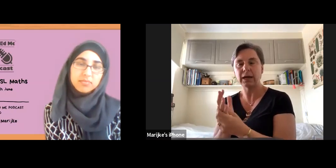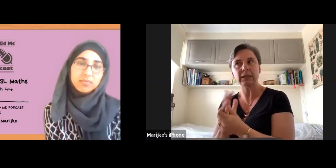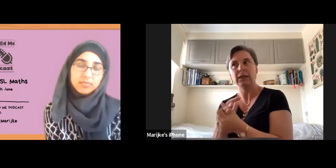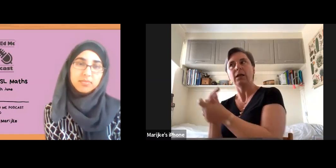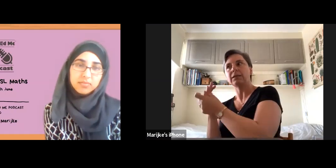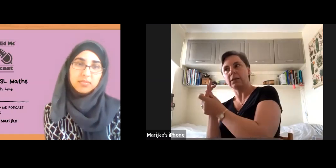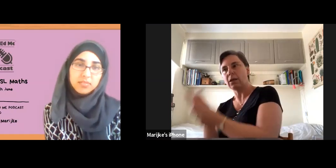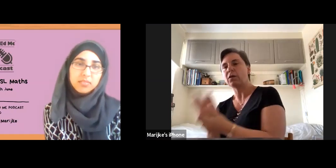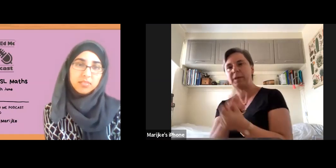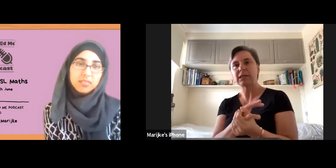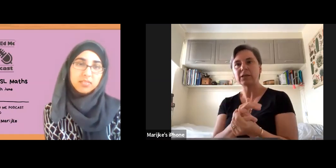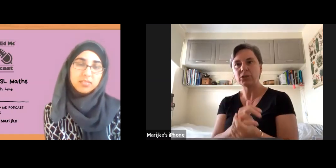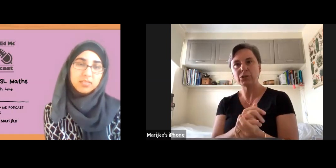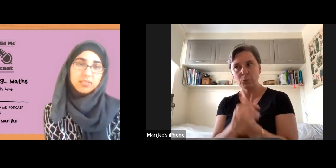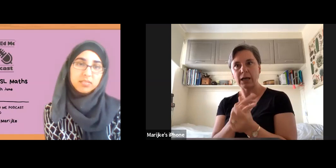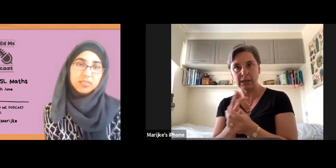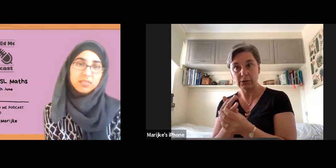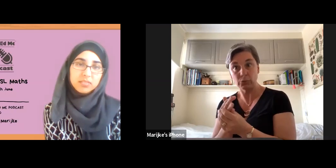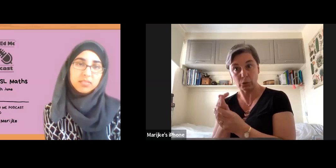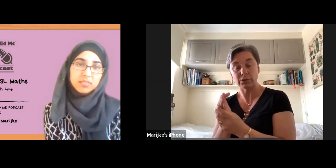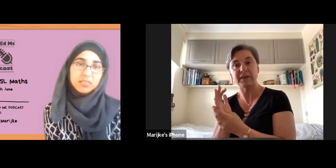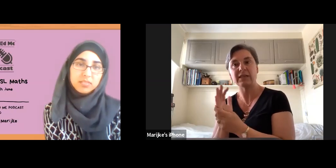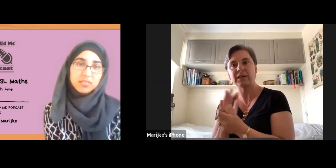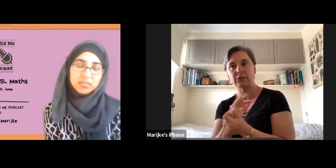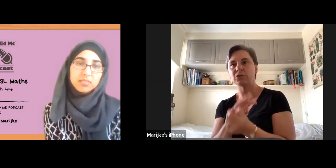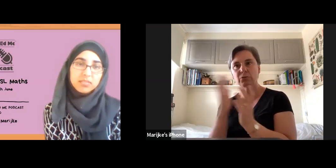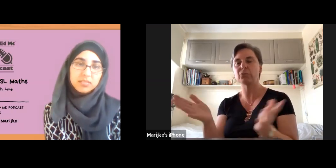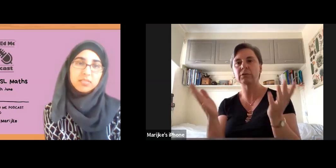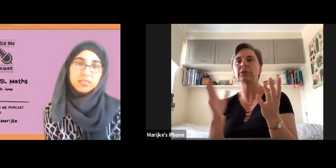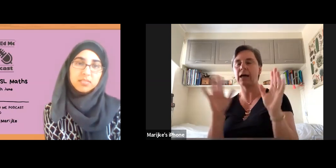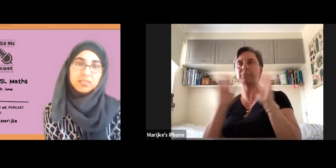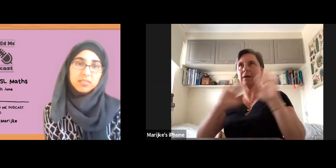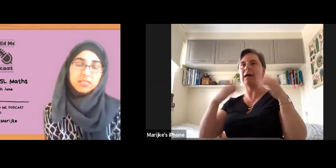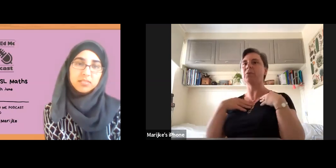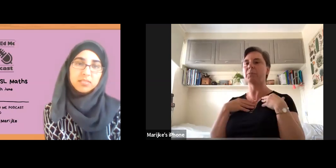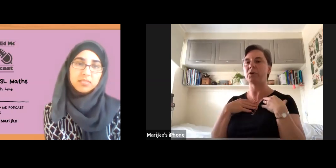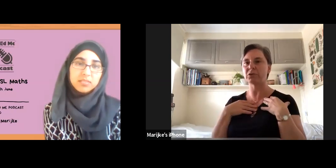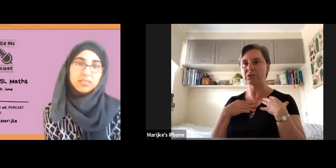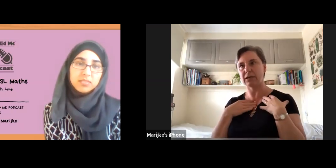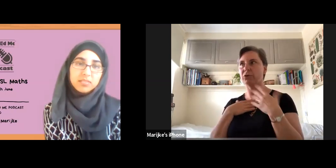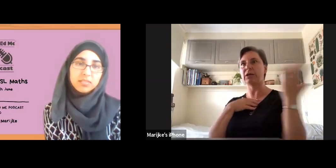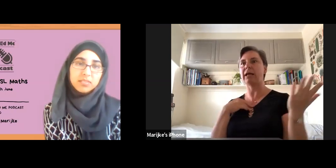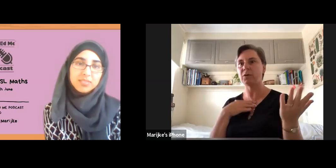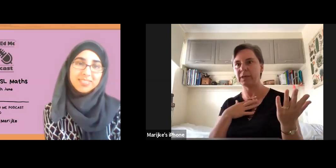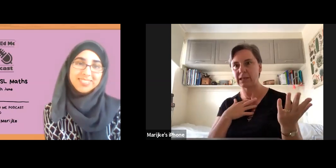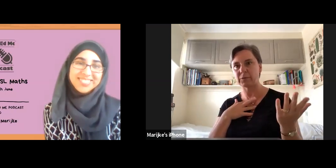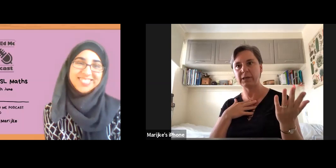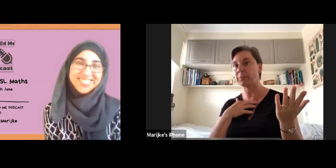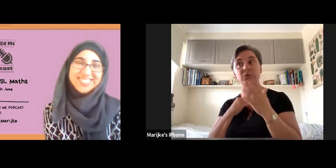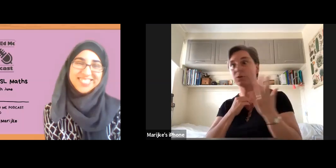and there's a lot of BSL tutors who are hearing who are also very, very good. So I'm not the person to say, oh, you can't learn BSL from a hearing person.